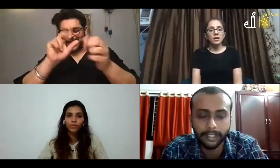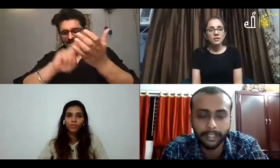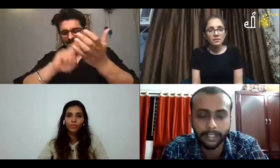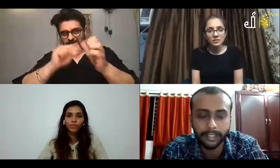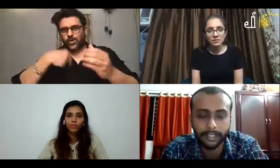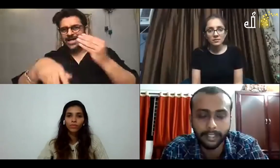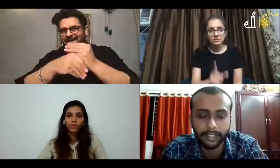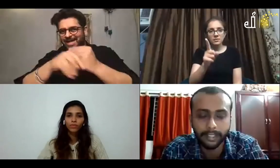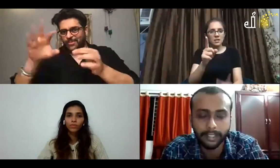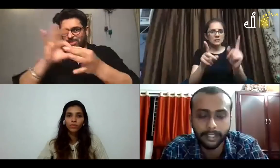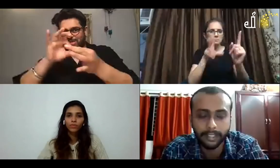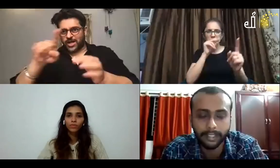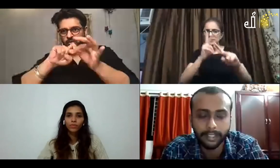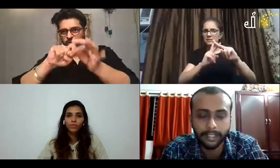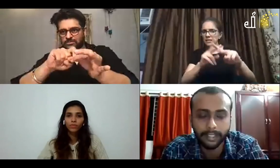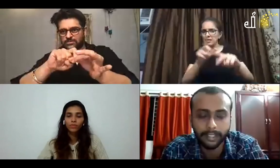Not only that, yeah.